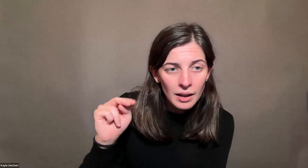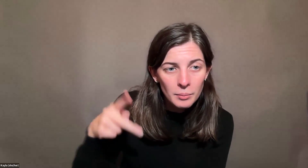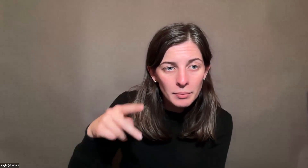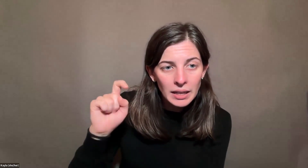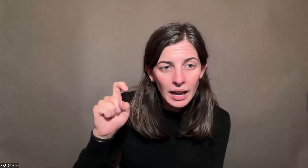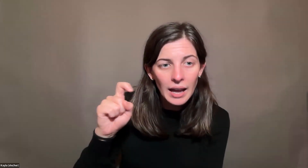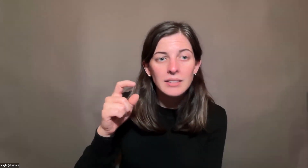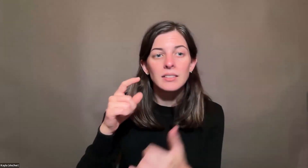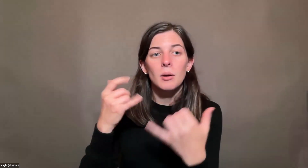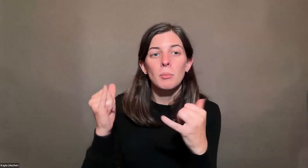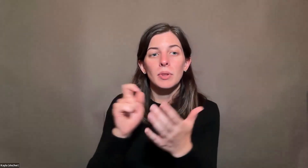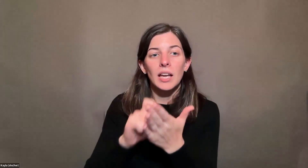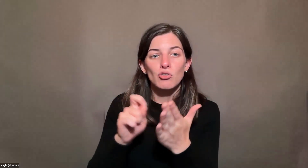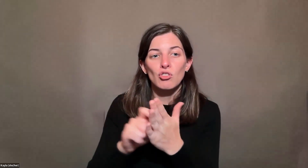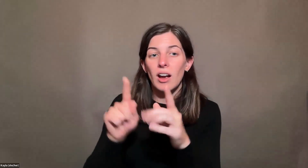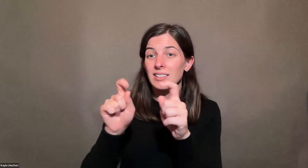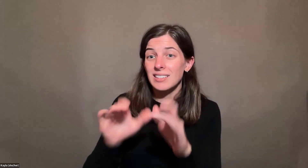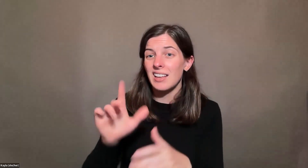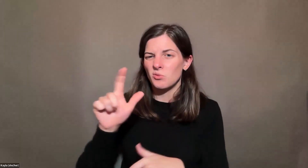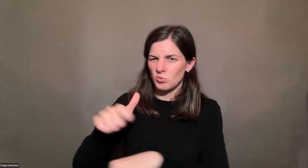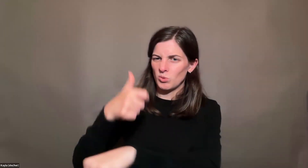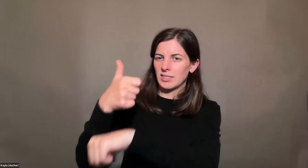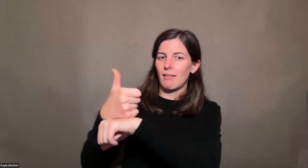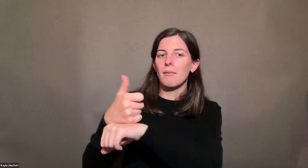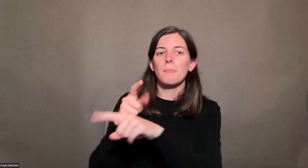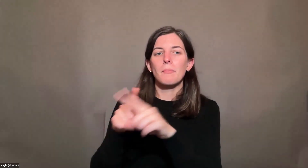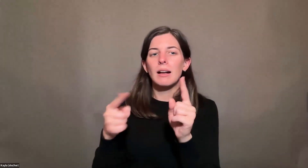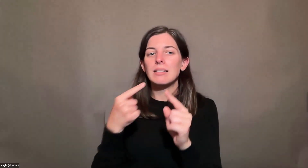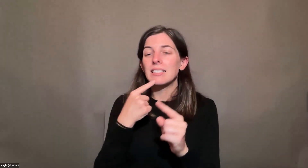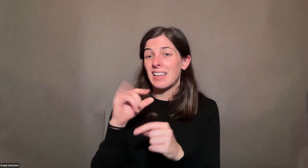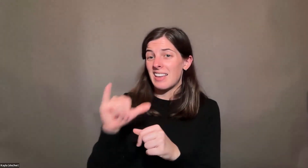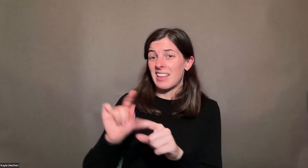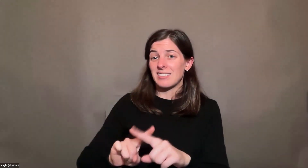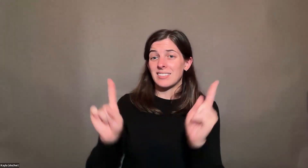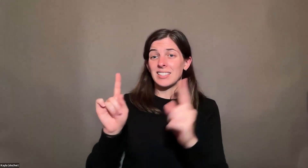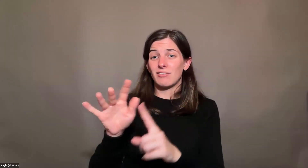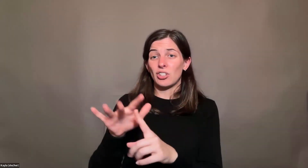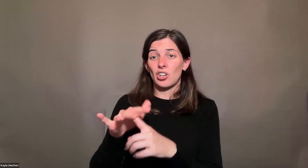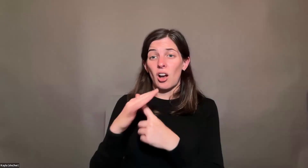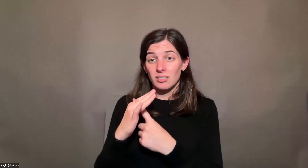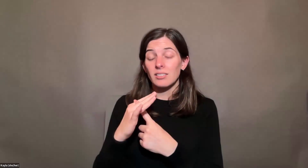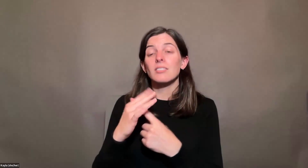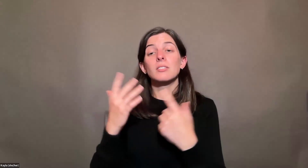set, but I can say that is the different context. So I just wanted to test